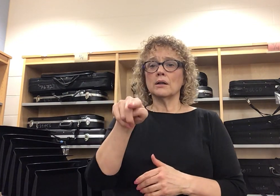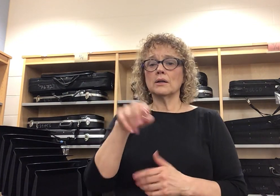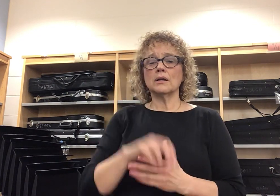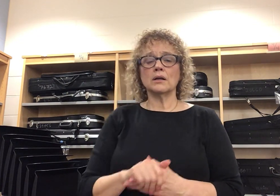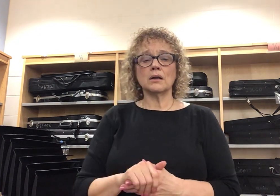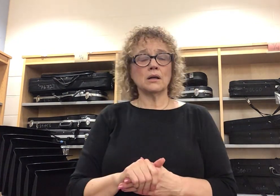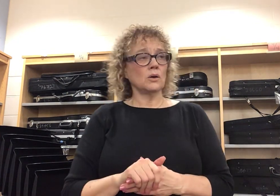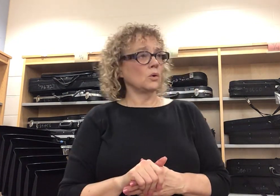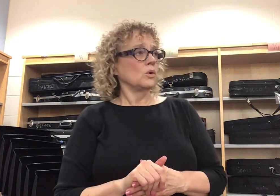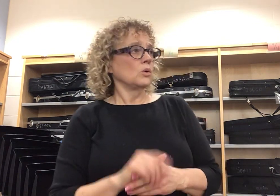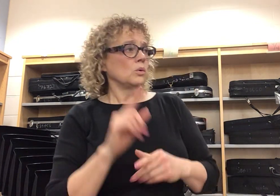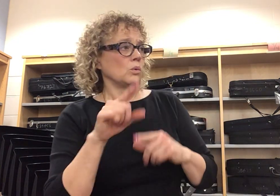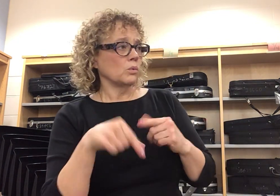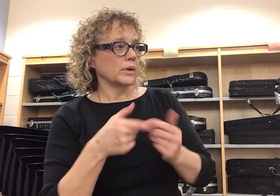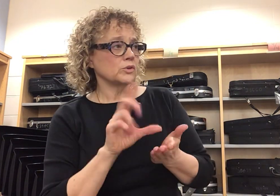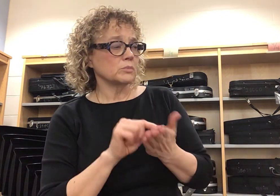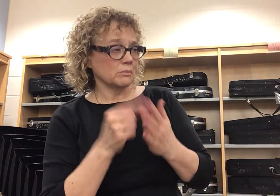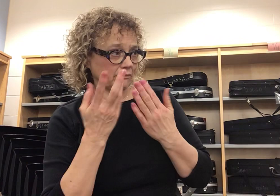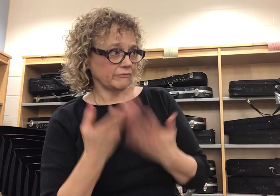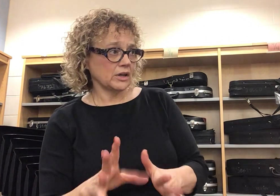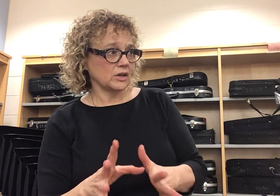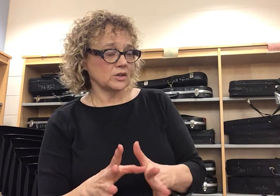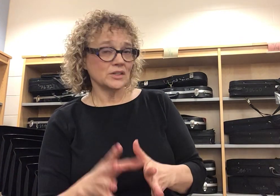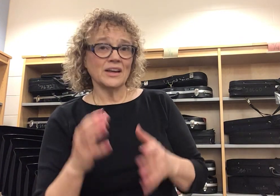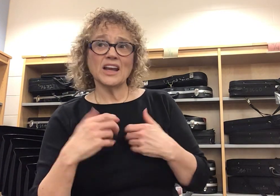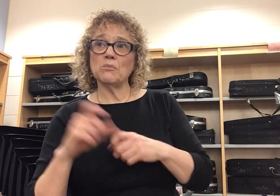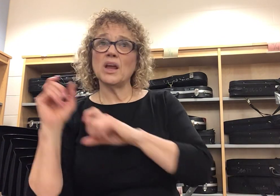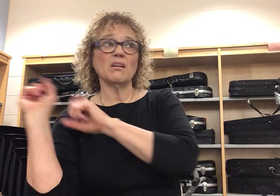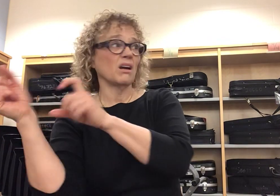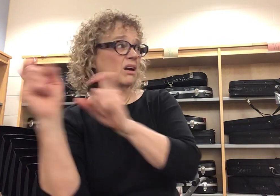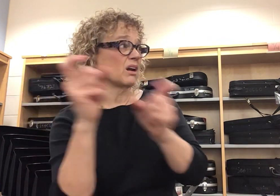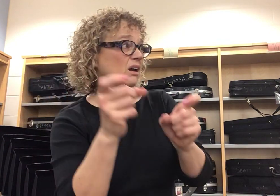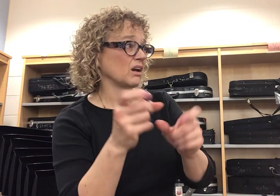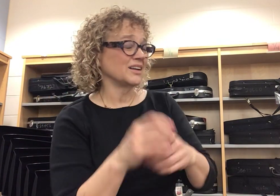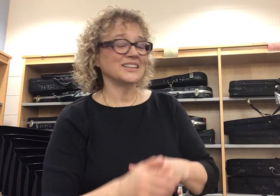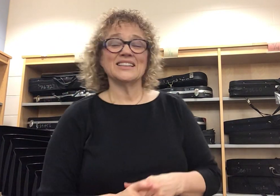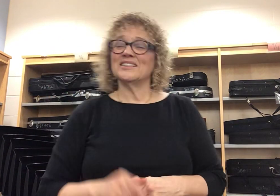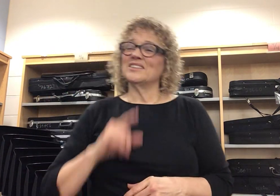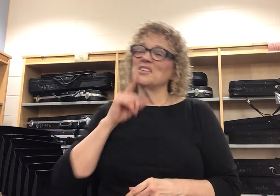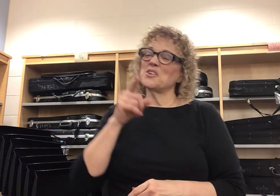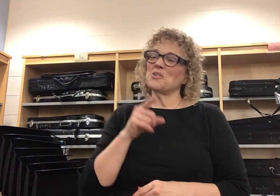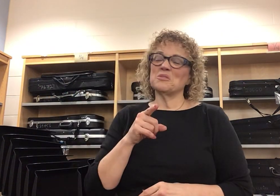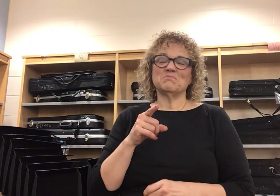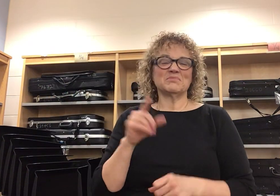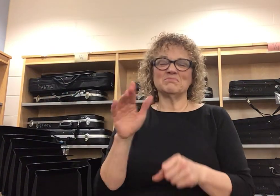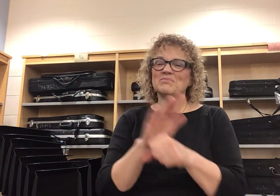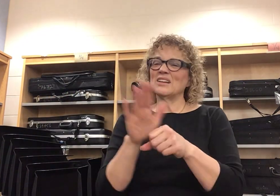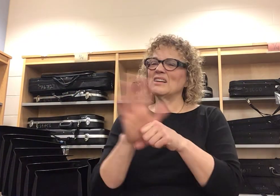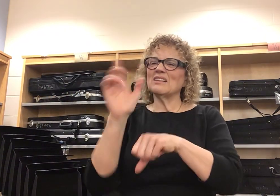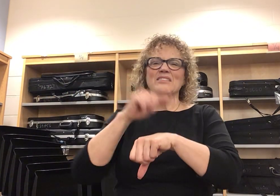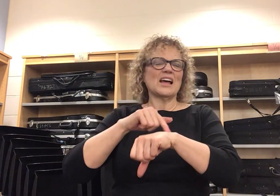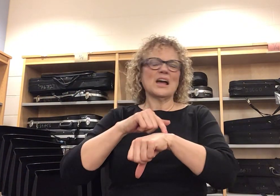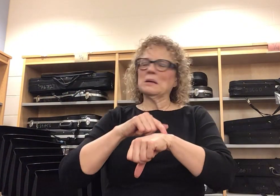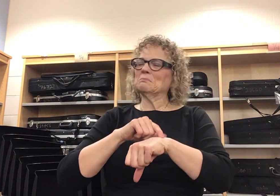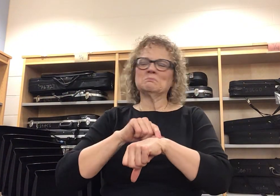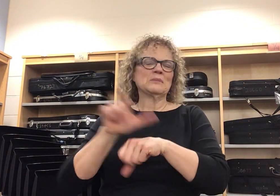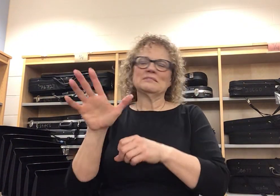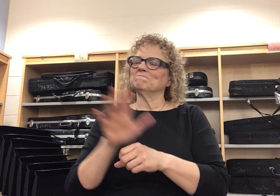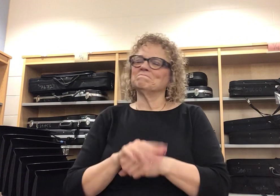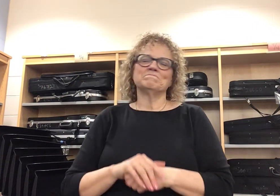with the newspaper, can we deliver it out to everybody? You know what? We don't have time to do a press run. You'll have one copy